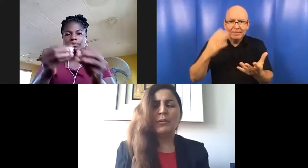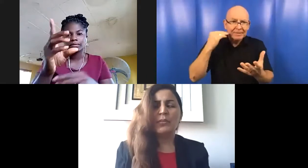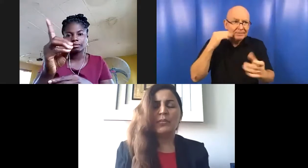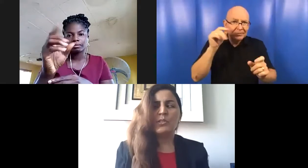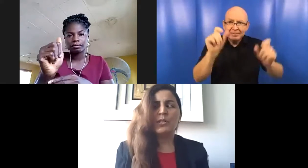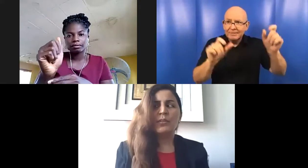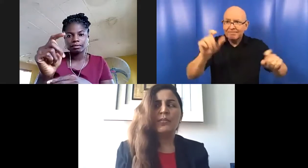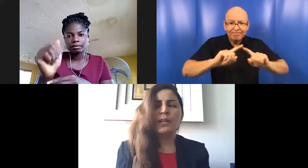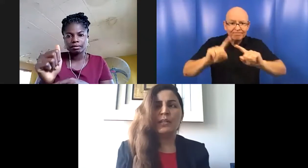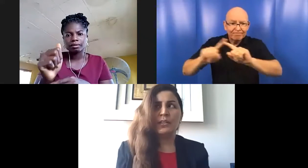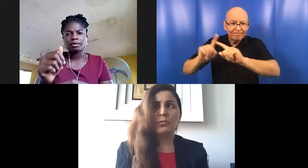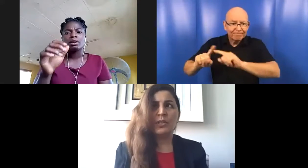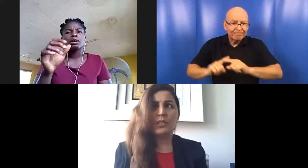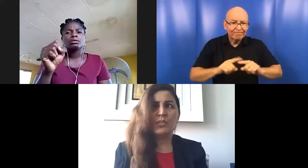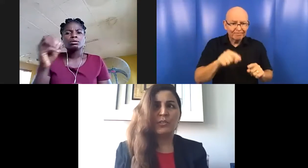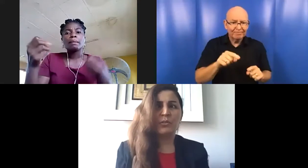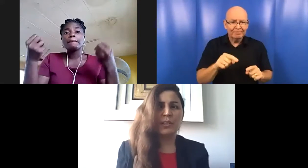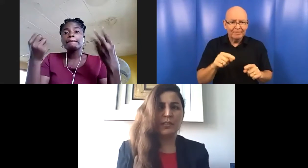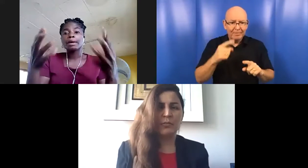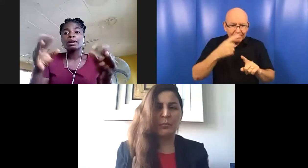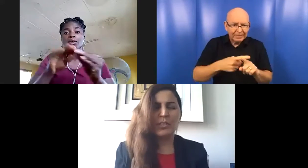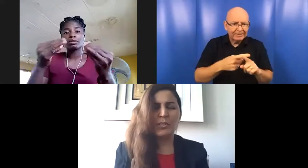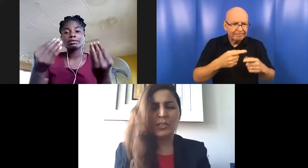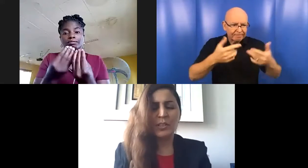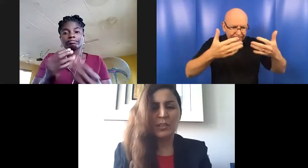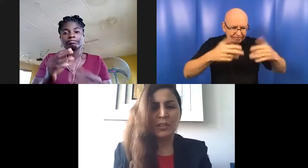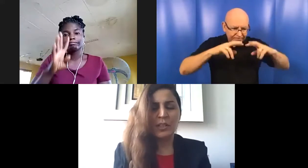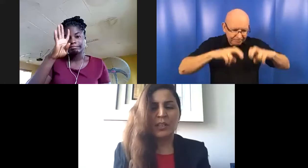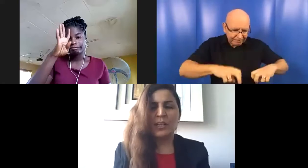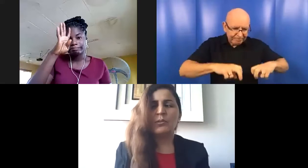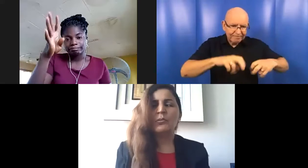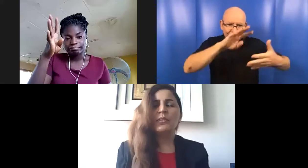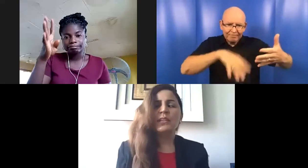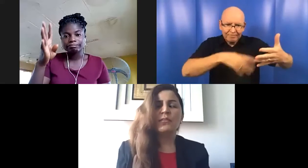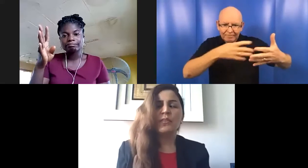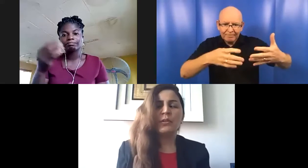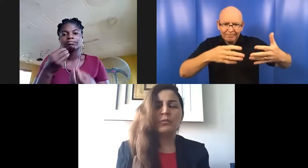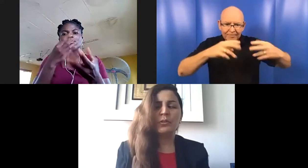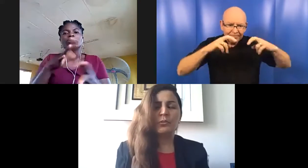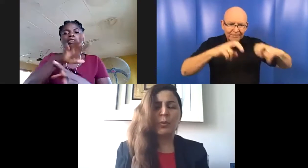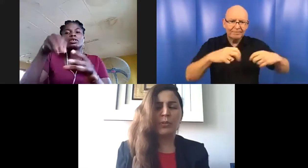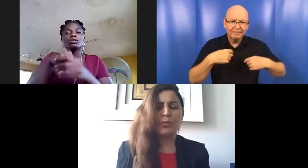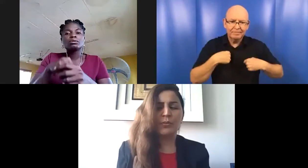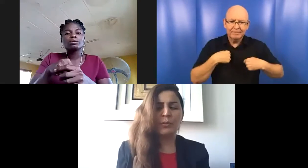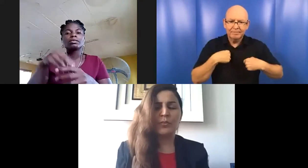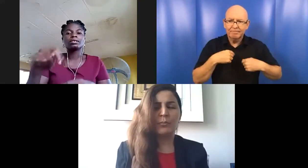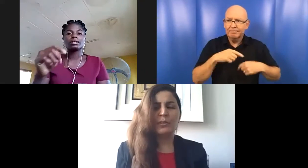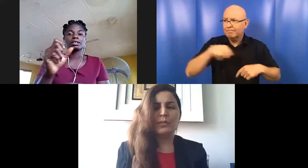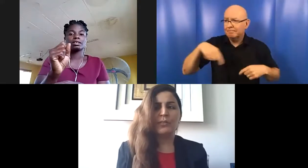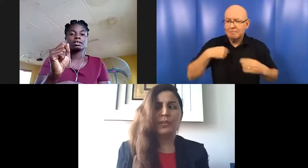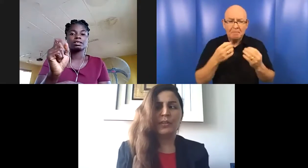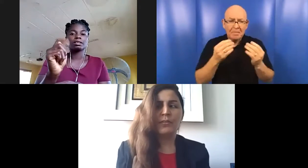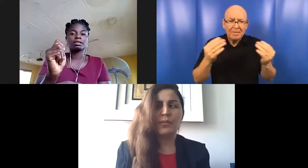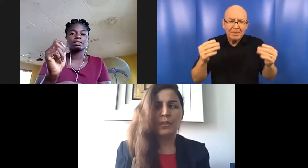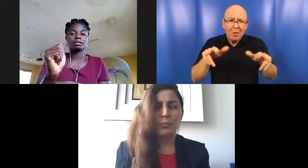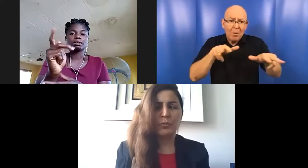many organizations took the initiative to collect information, including the stakeholder group of persons with